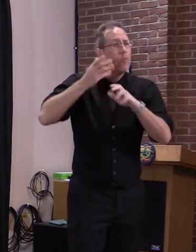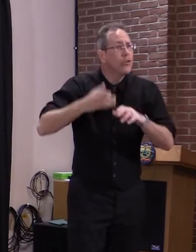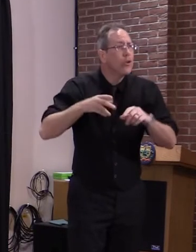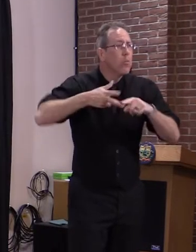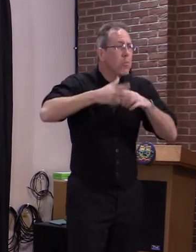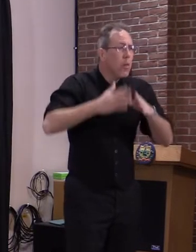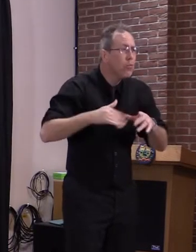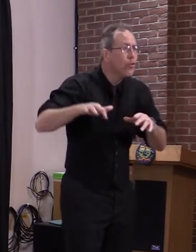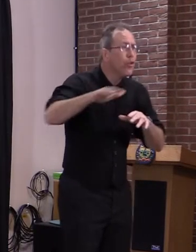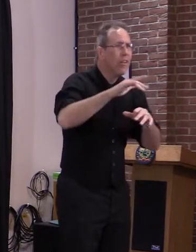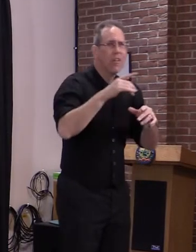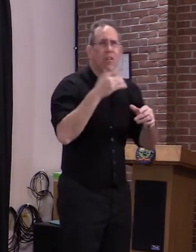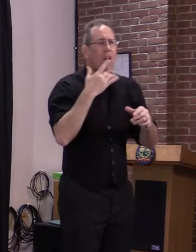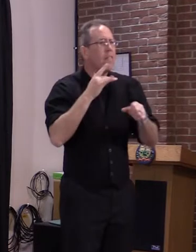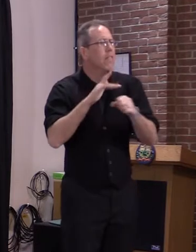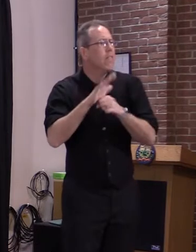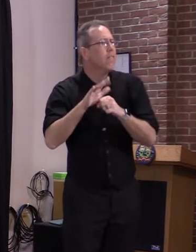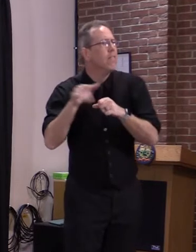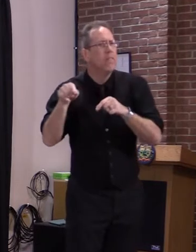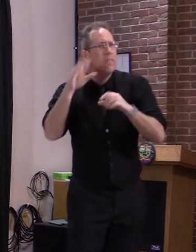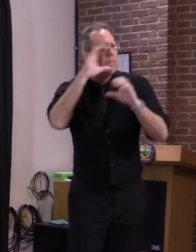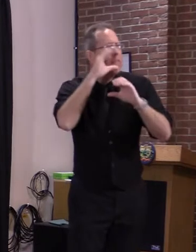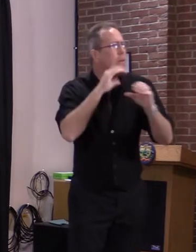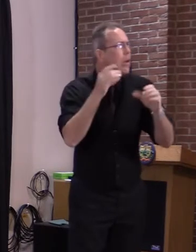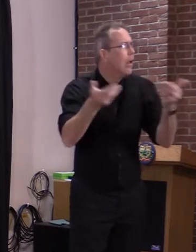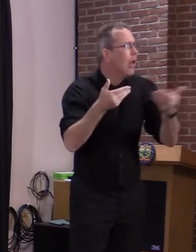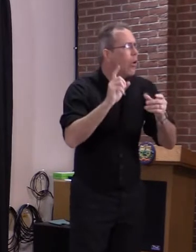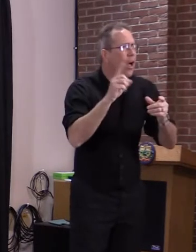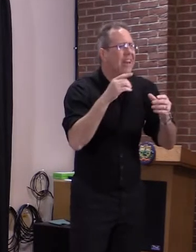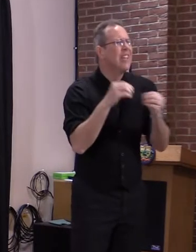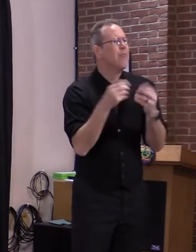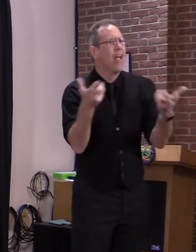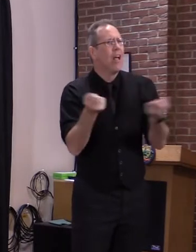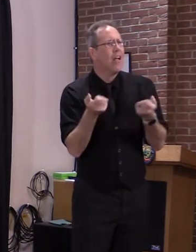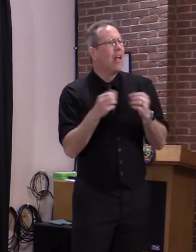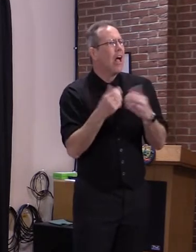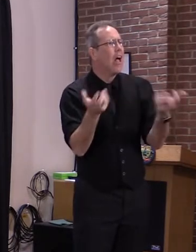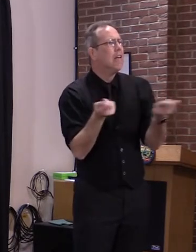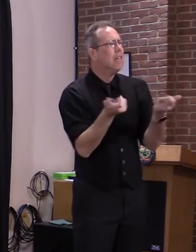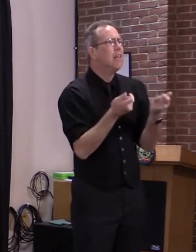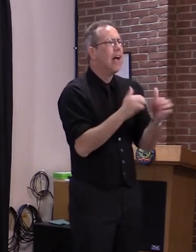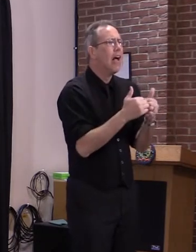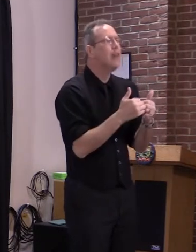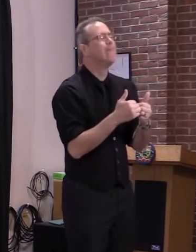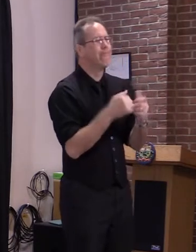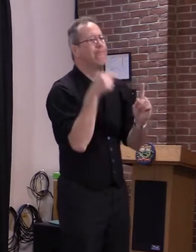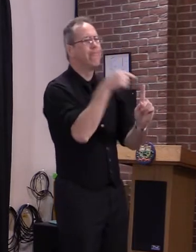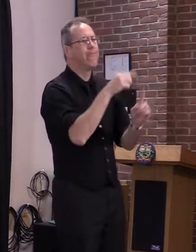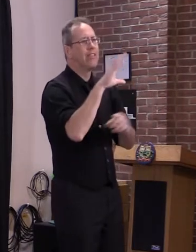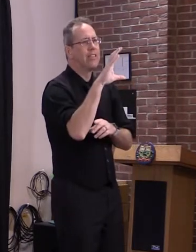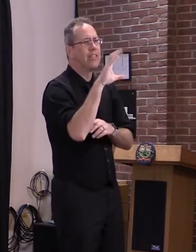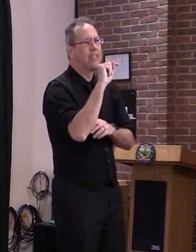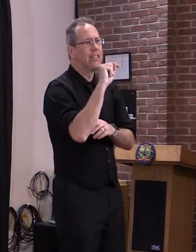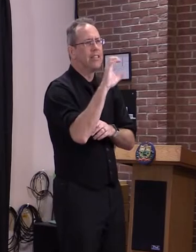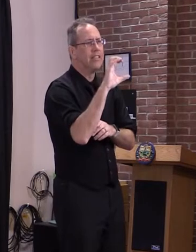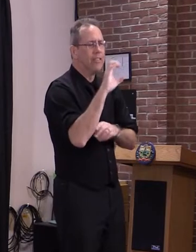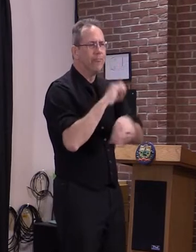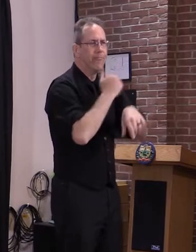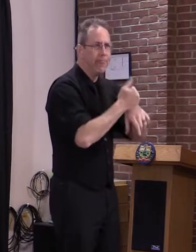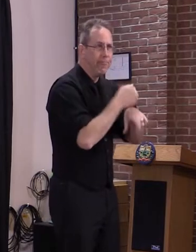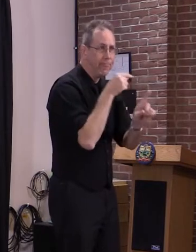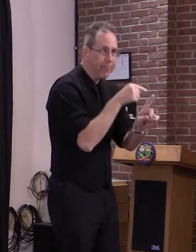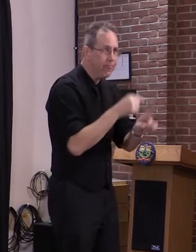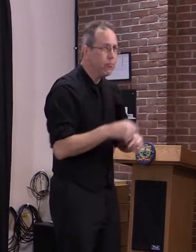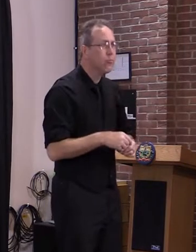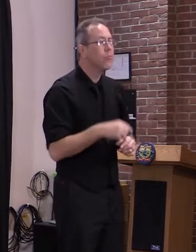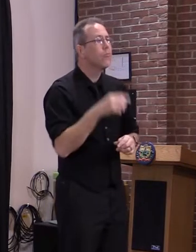Secretary French will speak to the specifics of our proposal in a minute, but we have an opportunity to make historic investments in